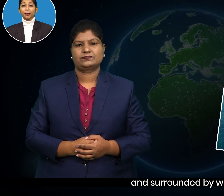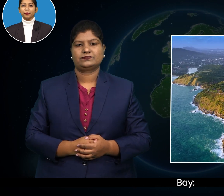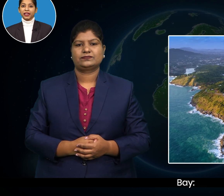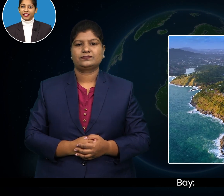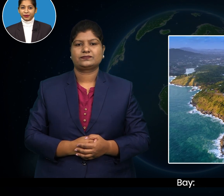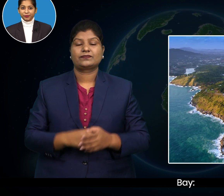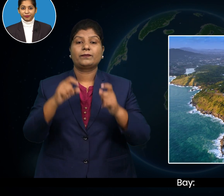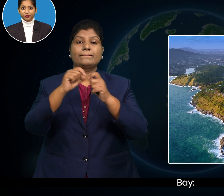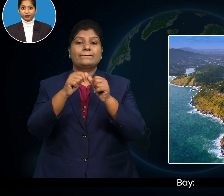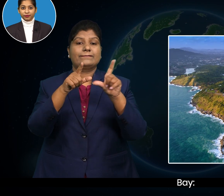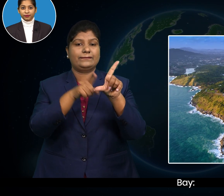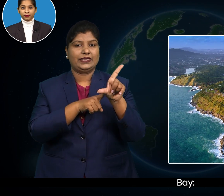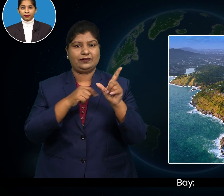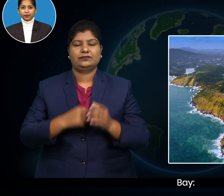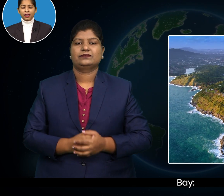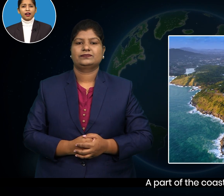Bay.